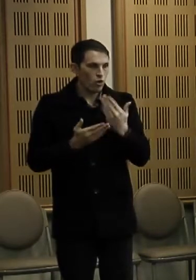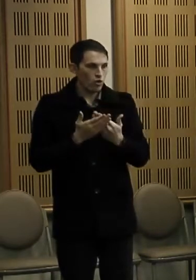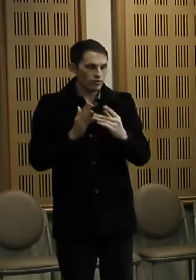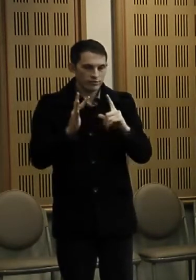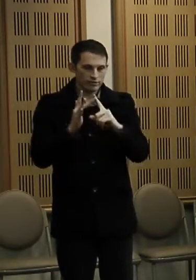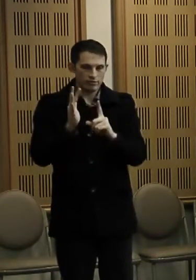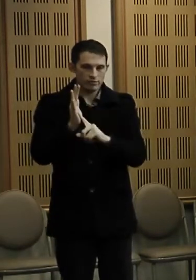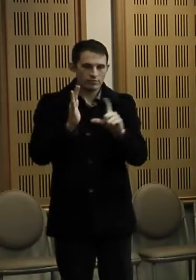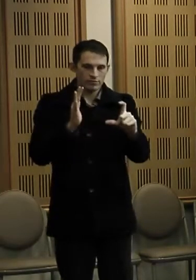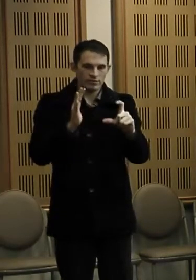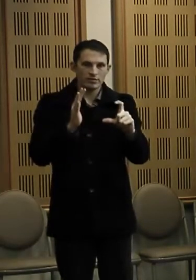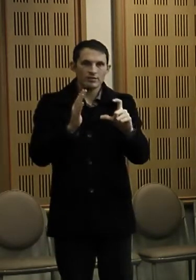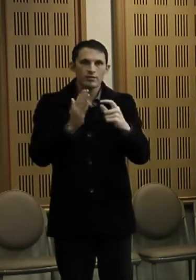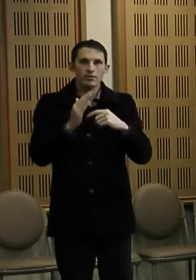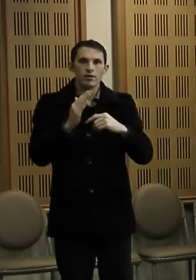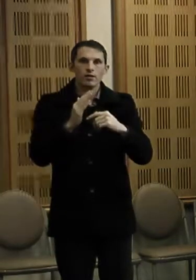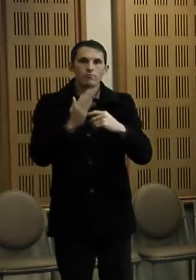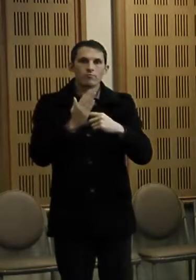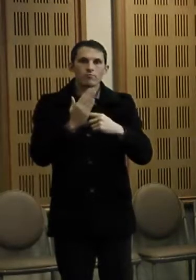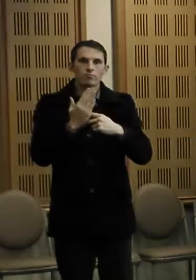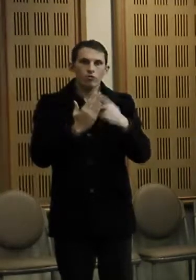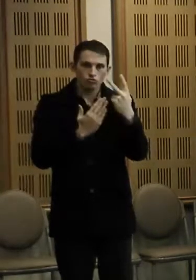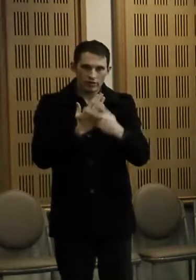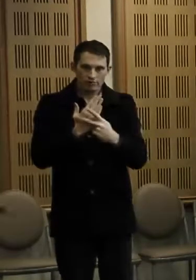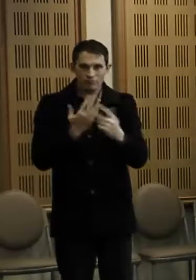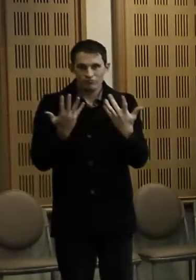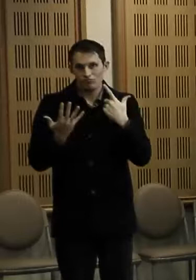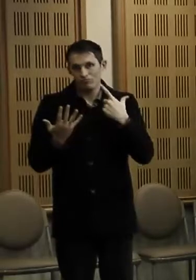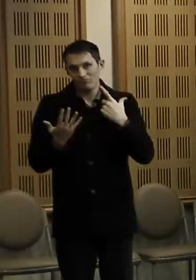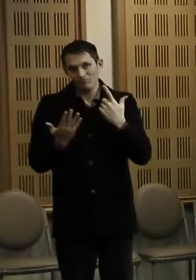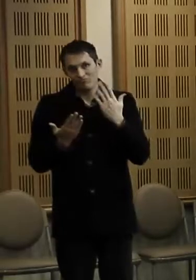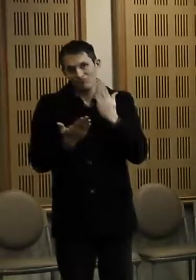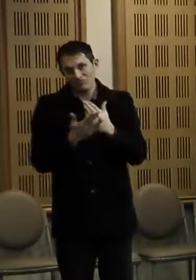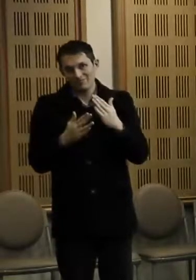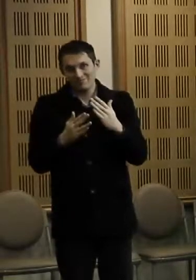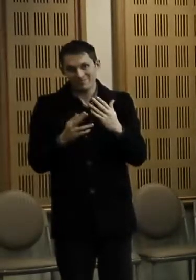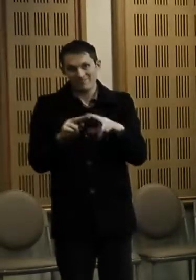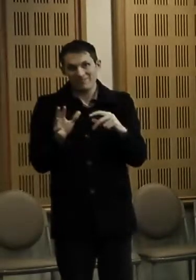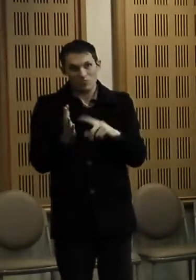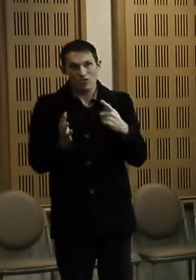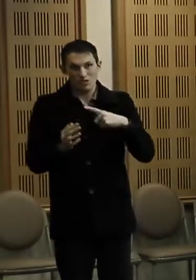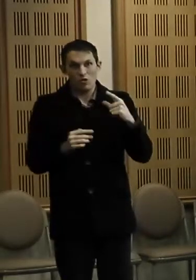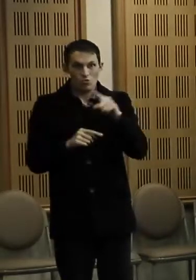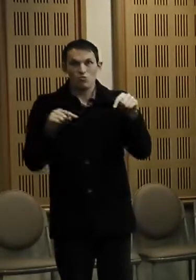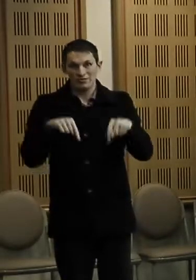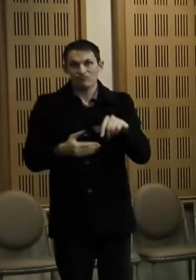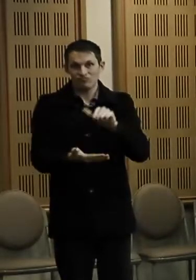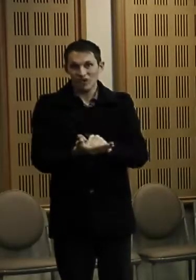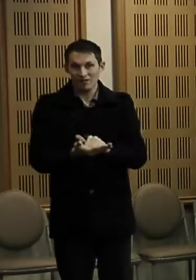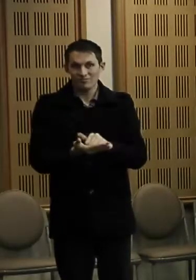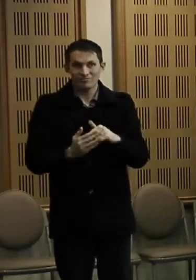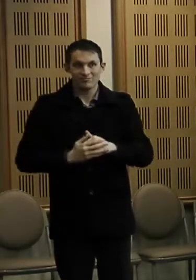and capacity building program. And let's face it, that's why you're all here, right? Yeah. So, given that a